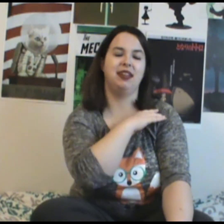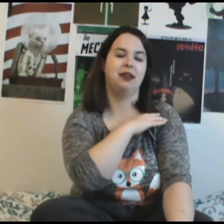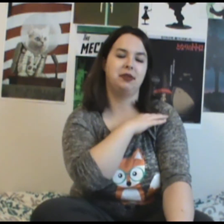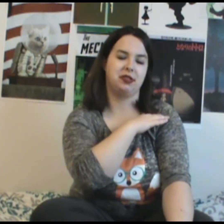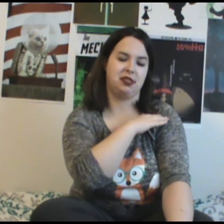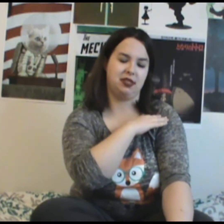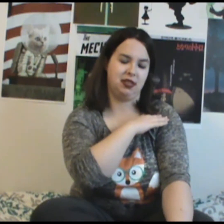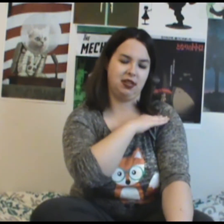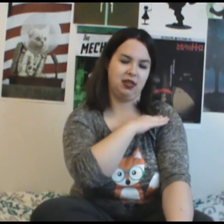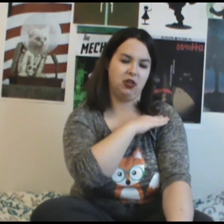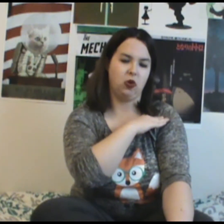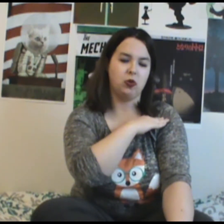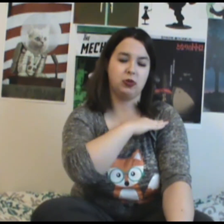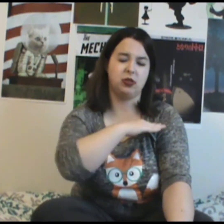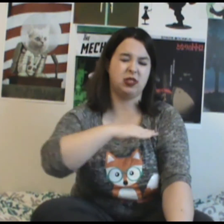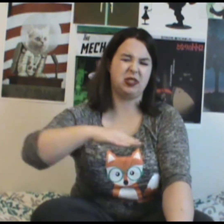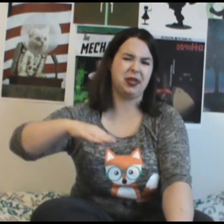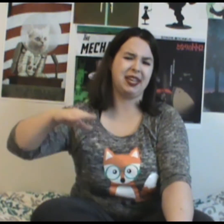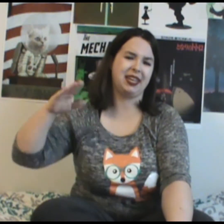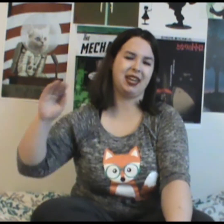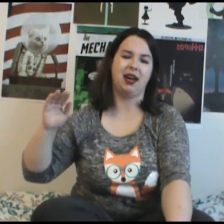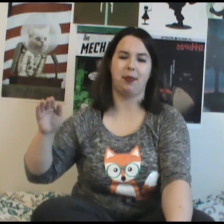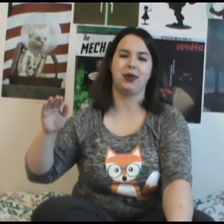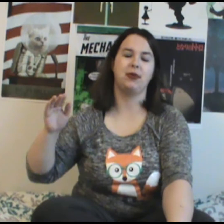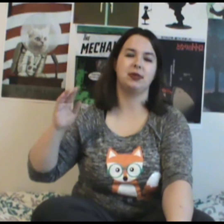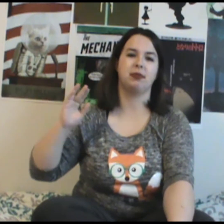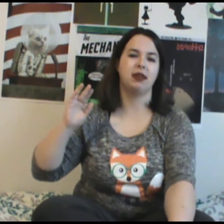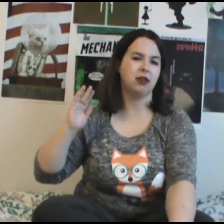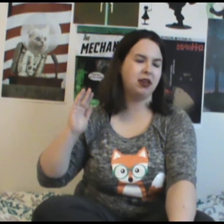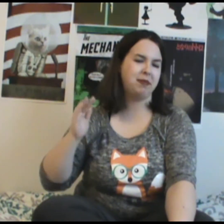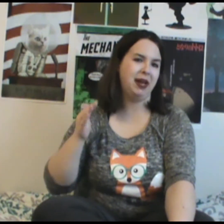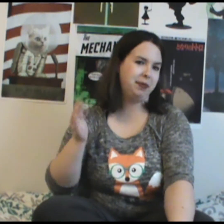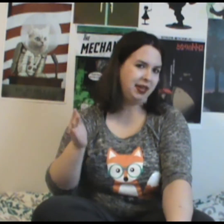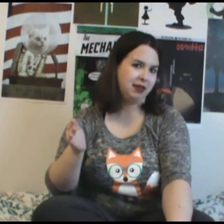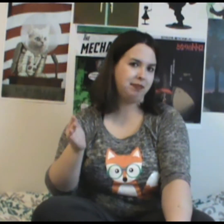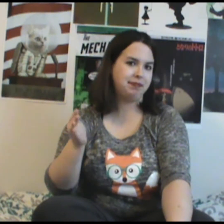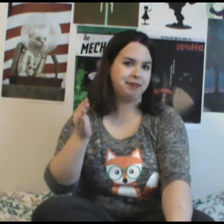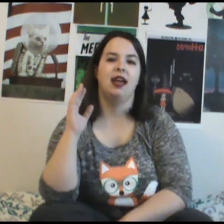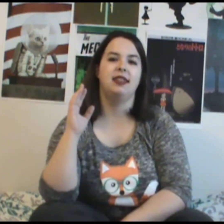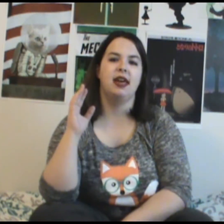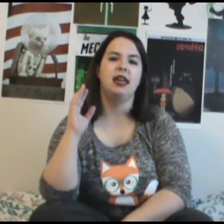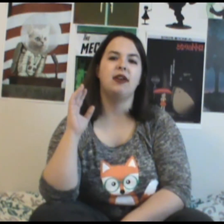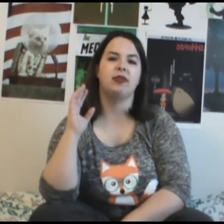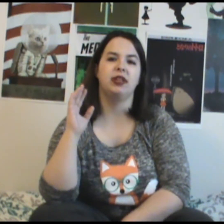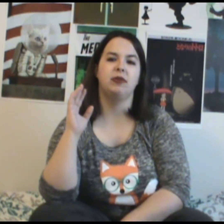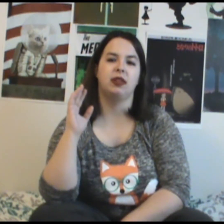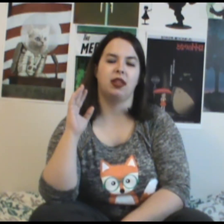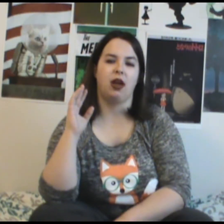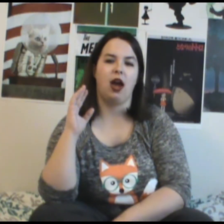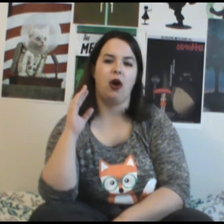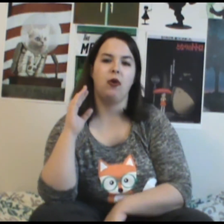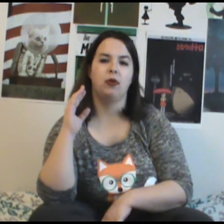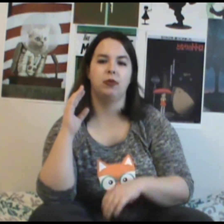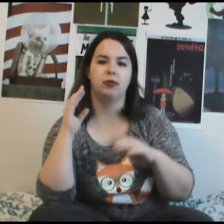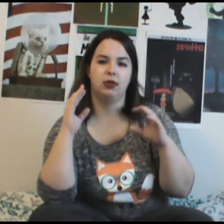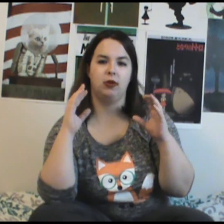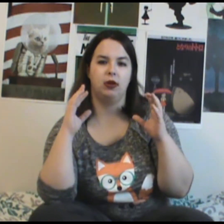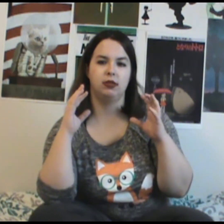still, just the whole sort of storyline getting up there was really good in my opinion. And then everything with how the whole sort